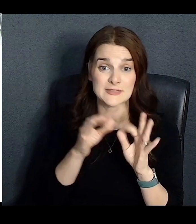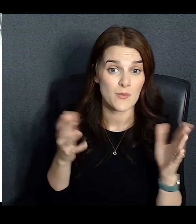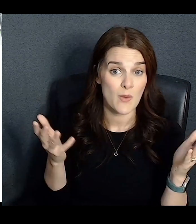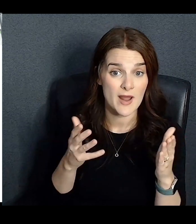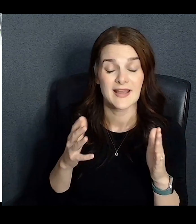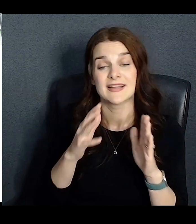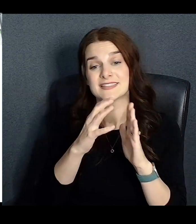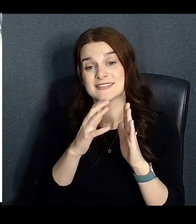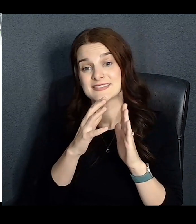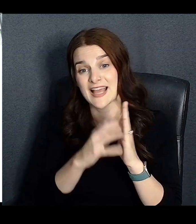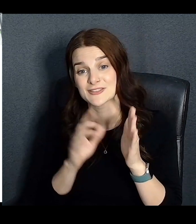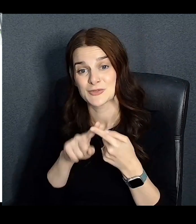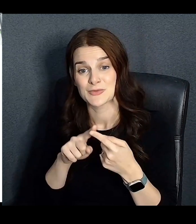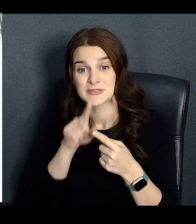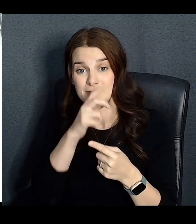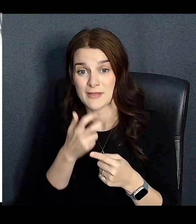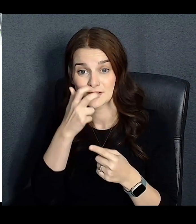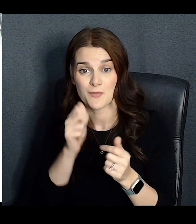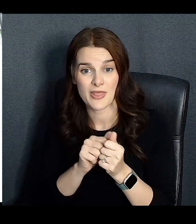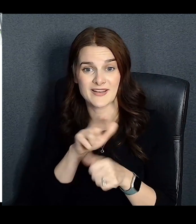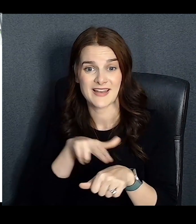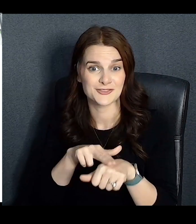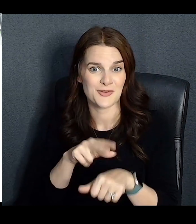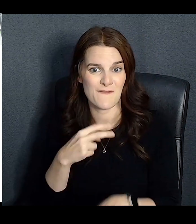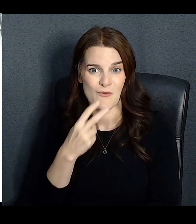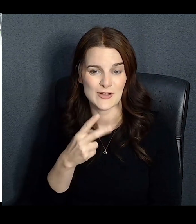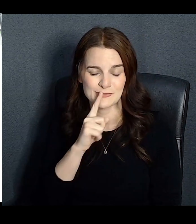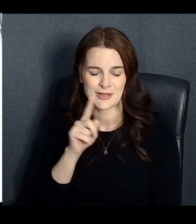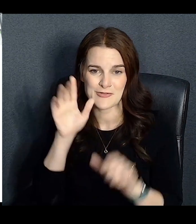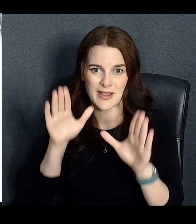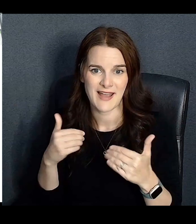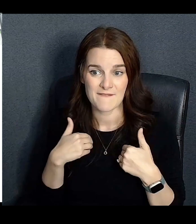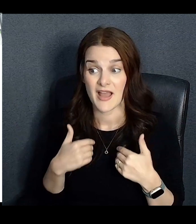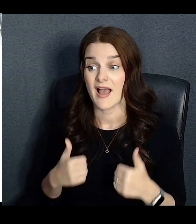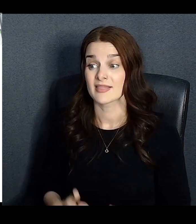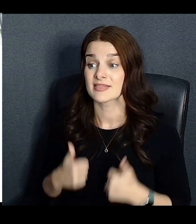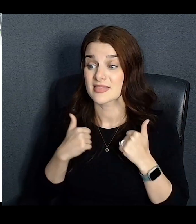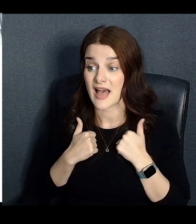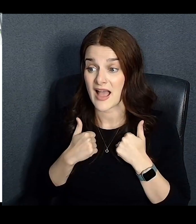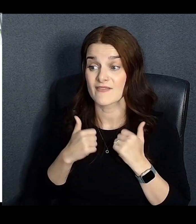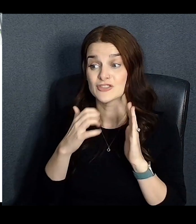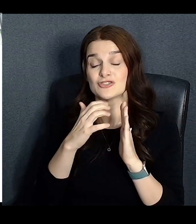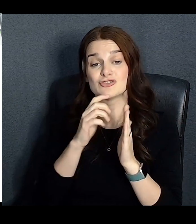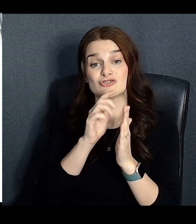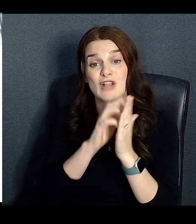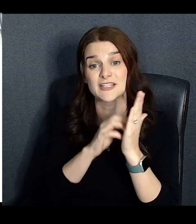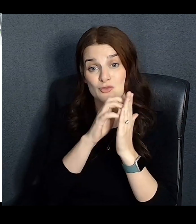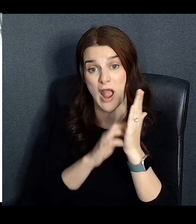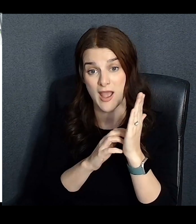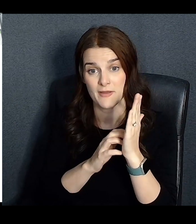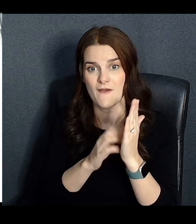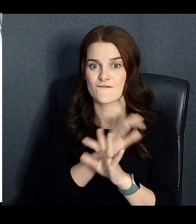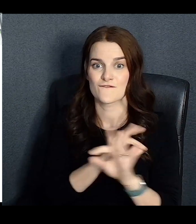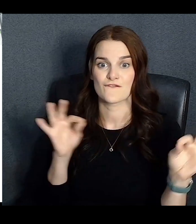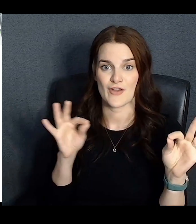does text to speech with a natural voice, so that's a great option to have. Live Transcribe, which is free on Android, and